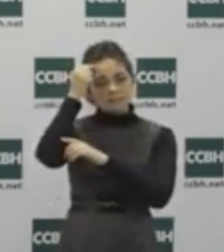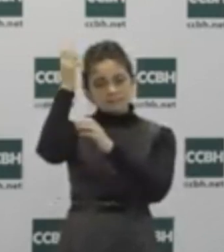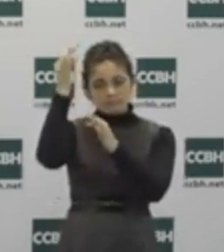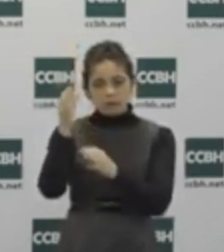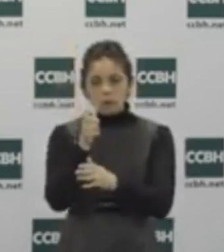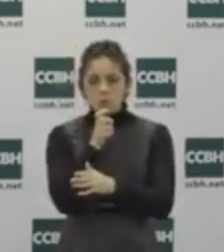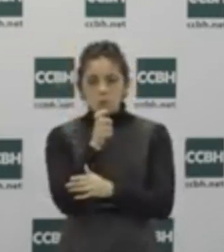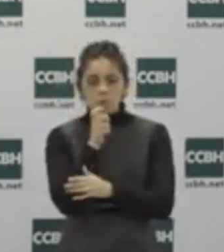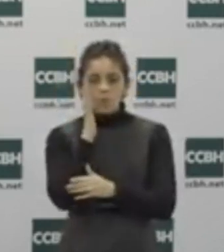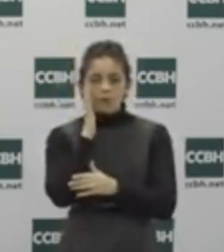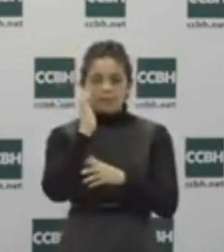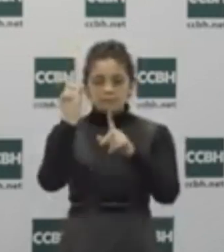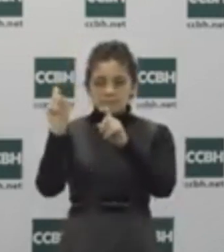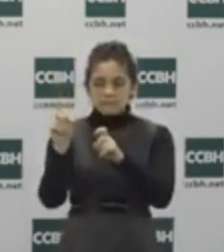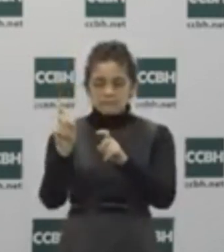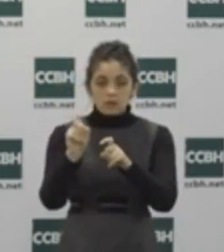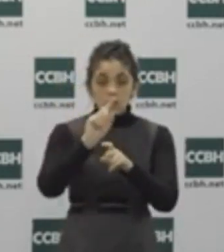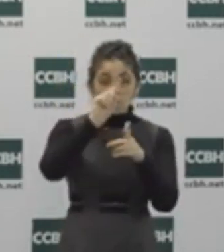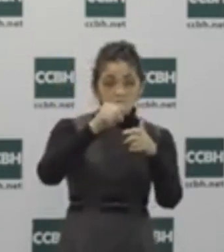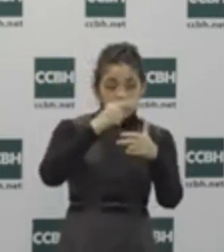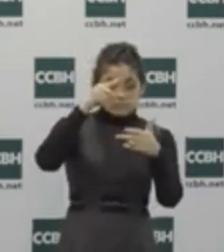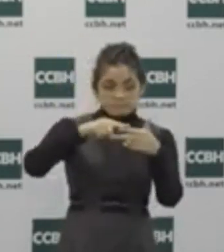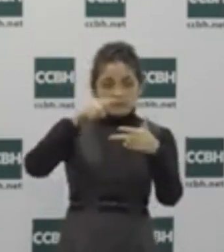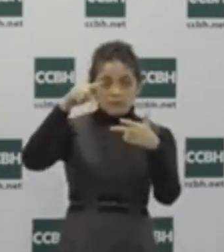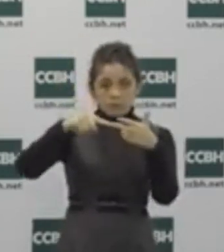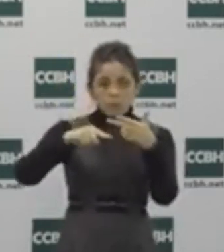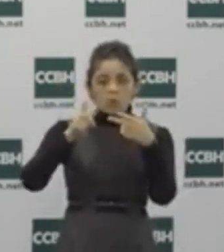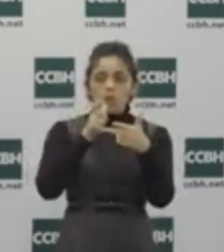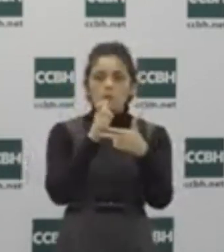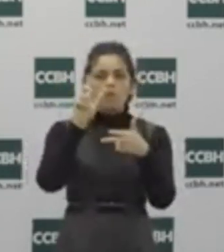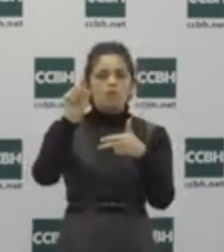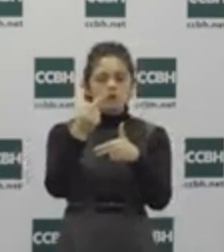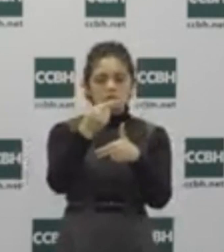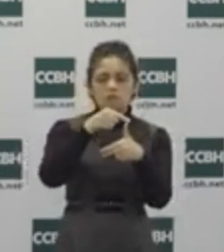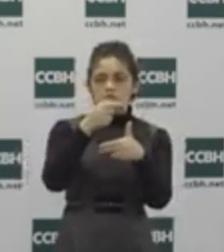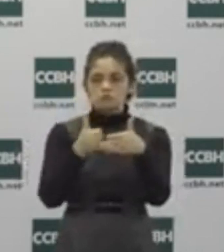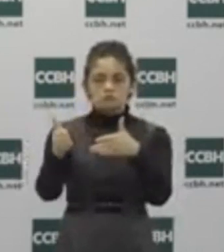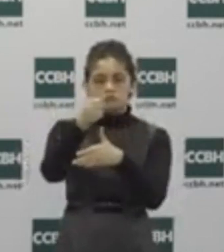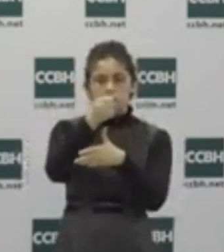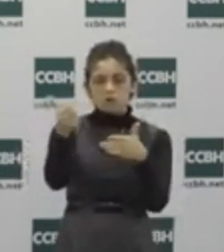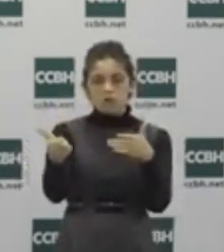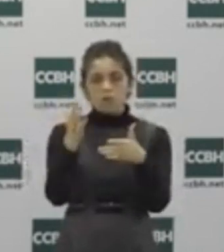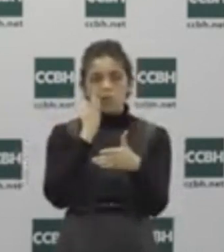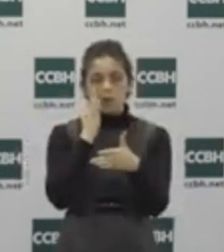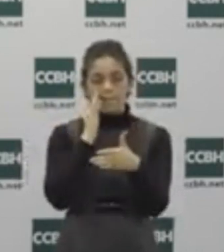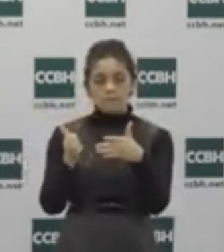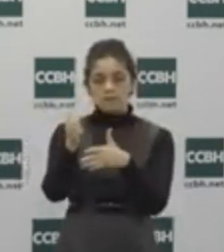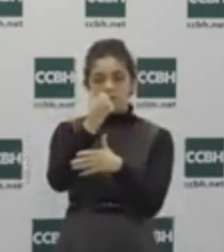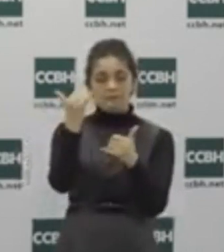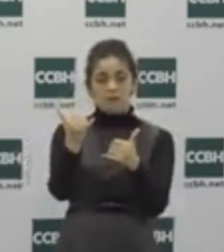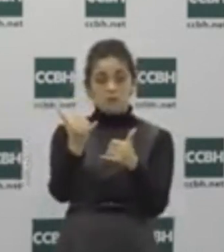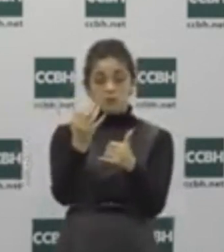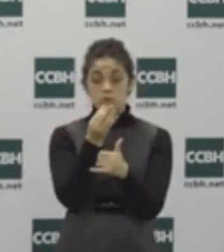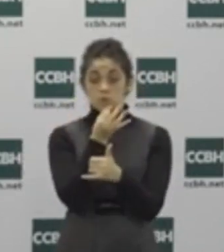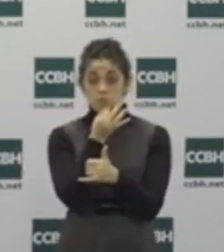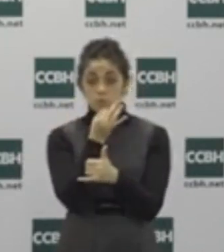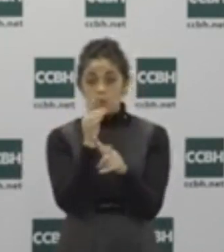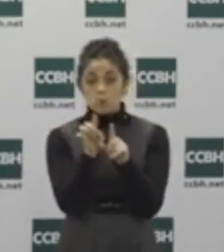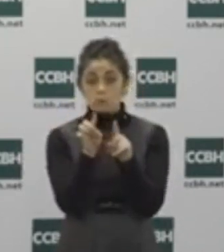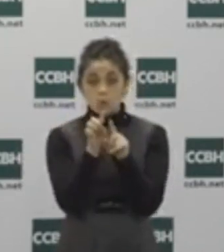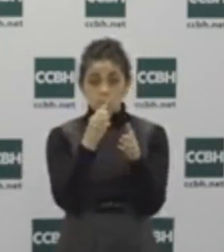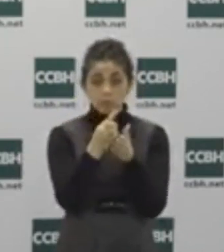who should be tested, even as we begin to see testing increase in the coming weeks in the community. These are people